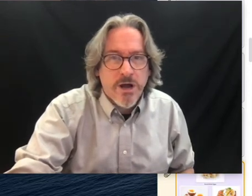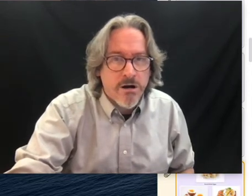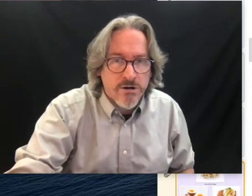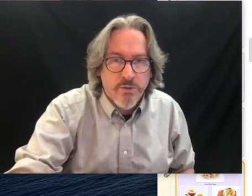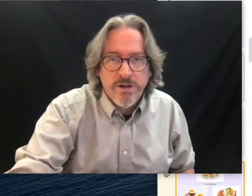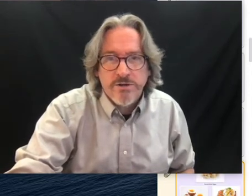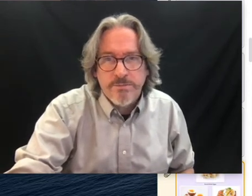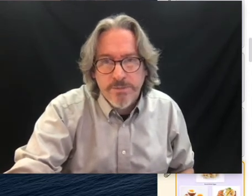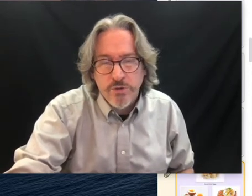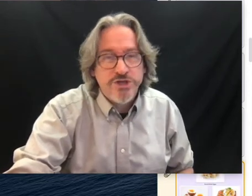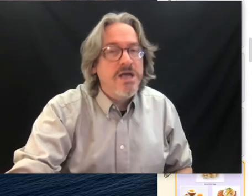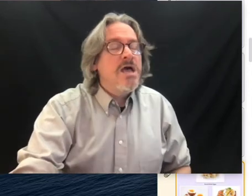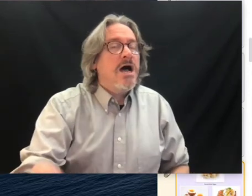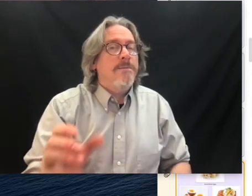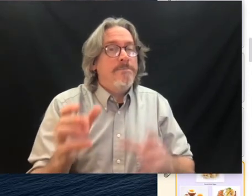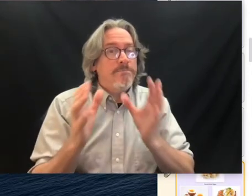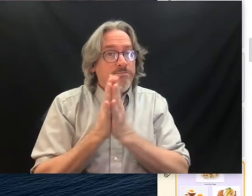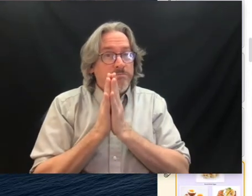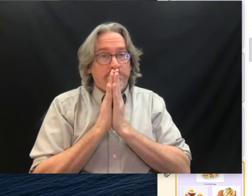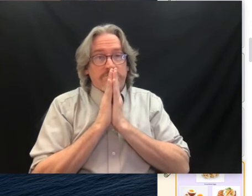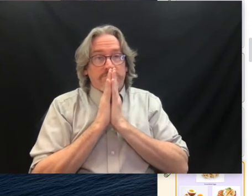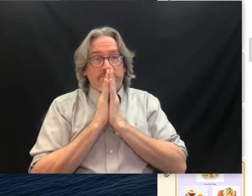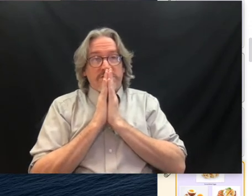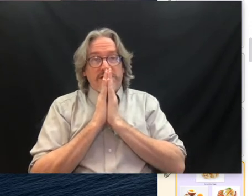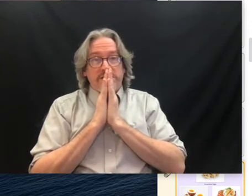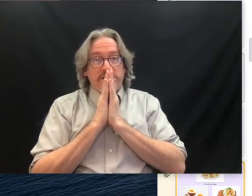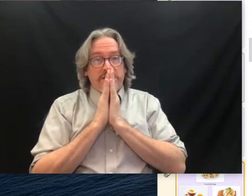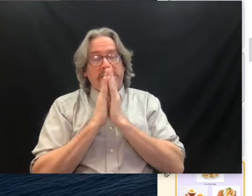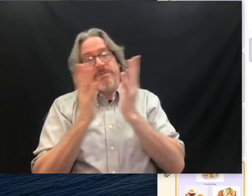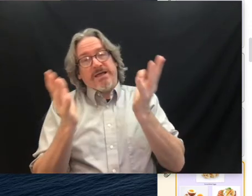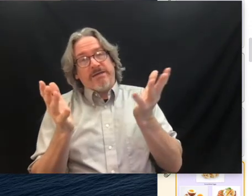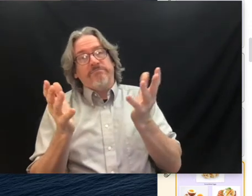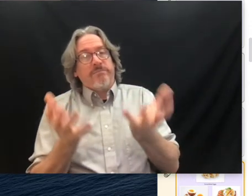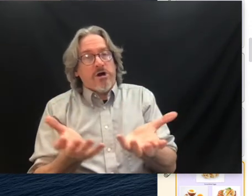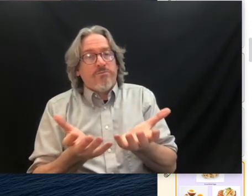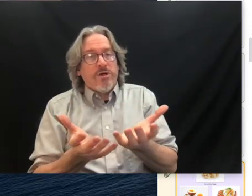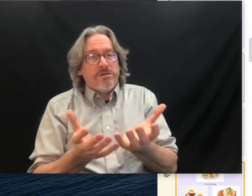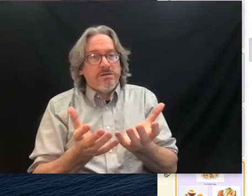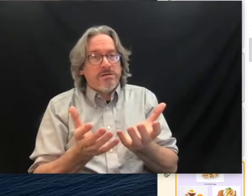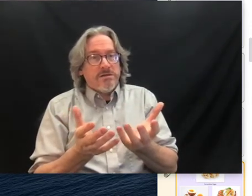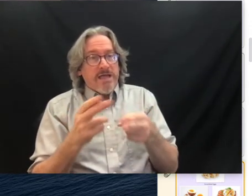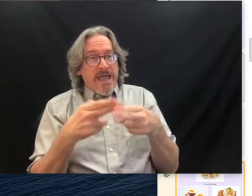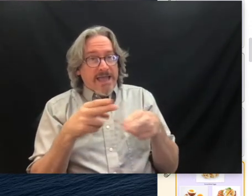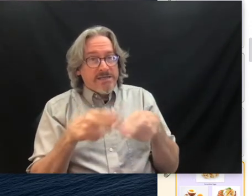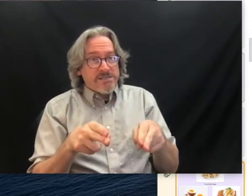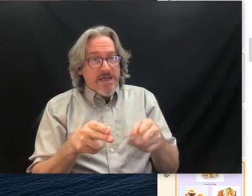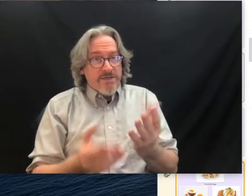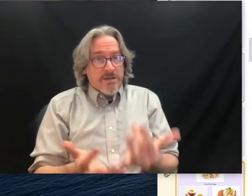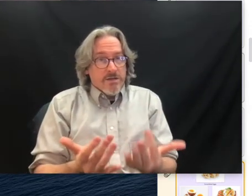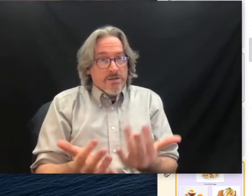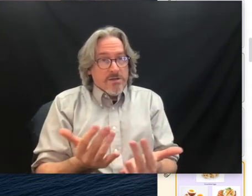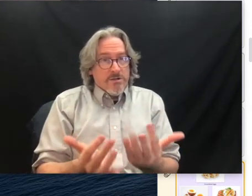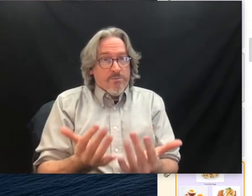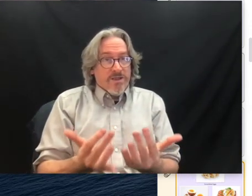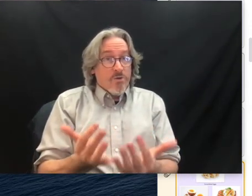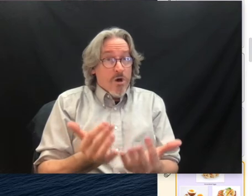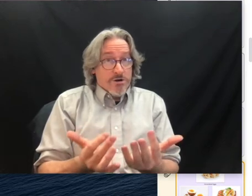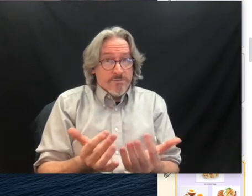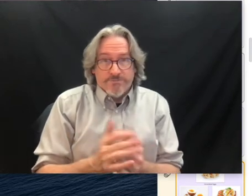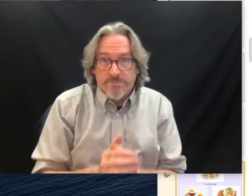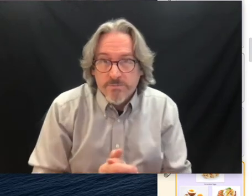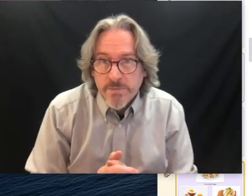Scrambled, hard-boiled, poached. Again, hard-boiled, eggs and then